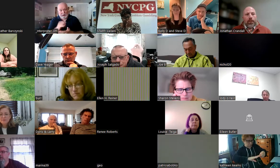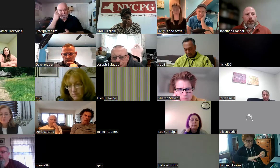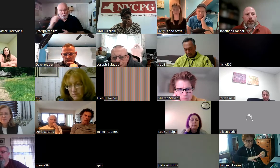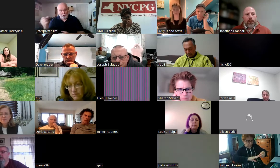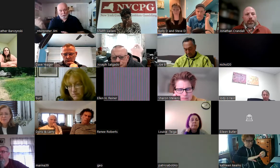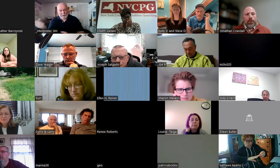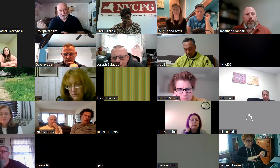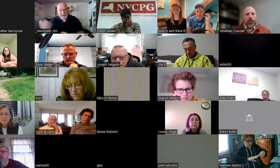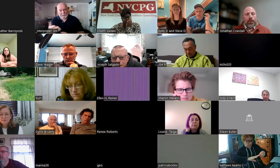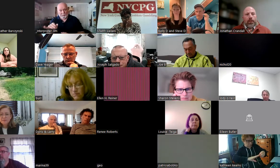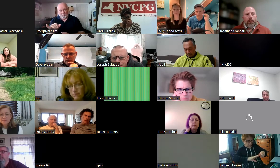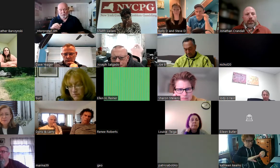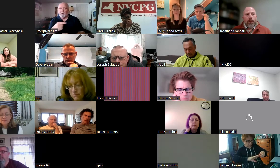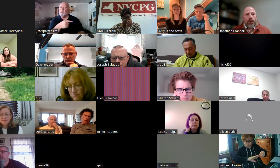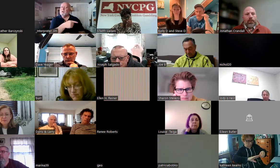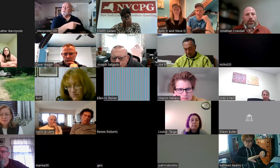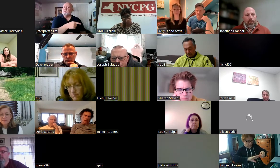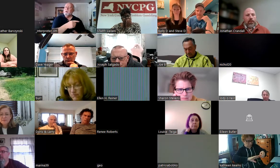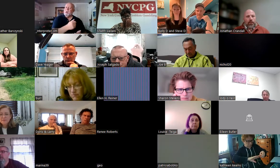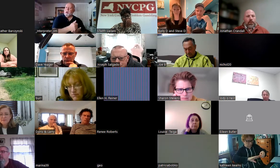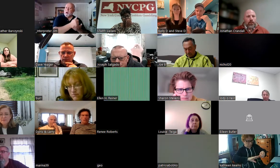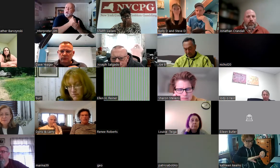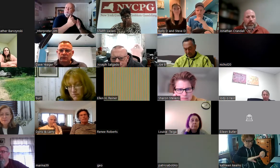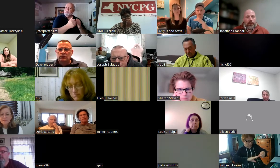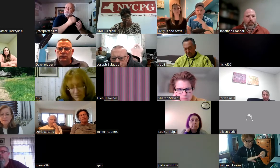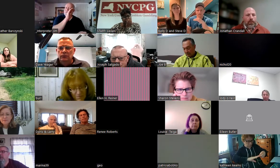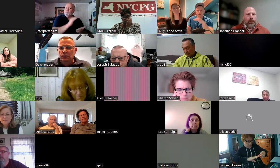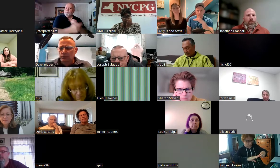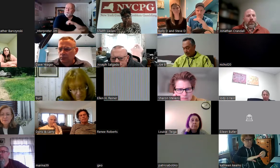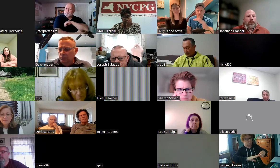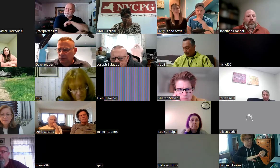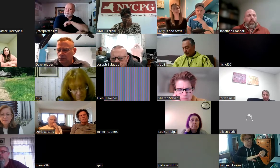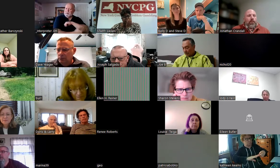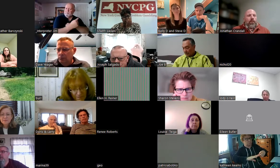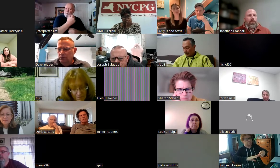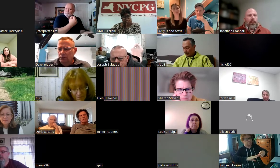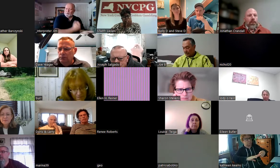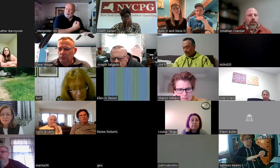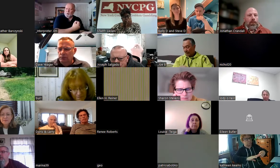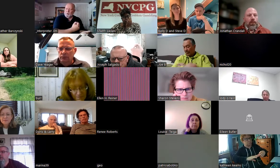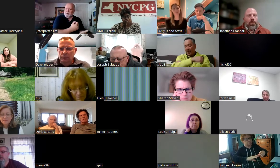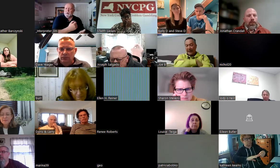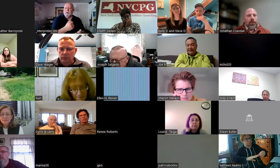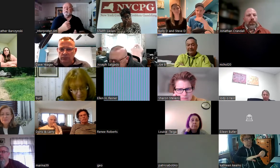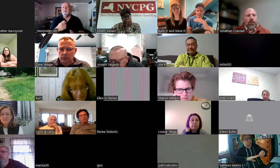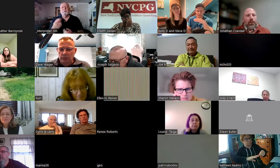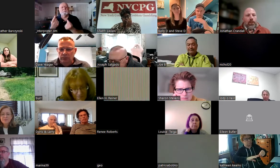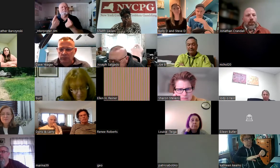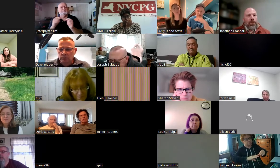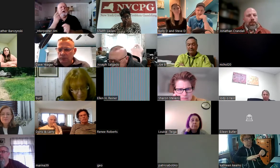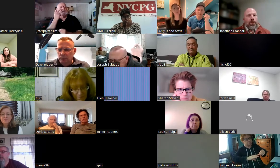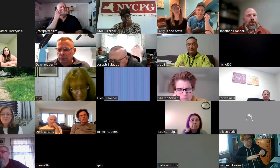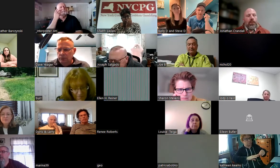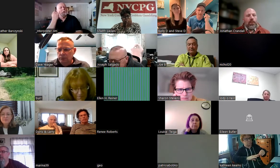because it worked well for my cravings for that, and it felt like it worked for a little while when I was trying to stop